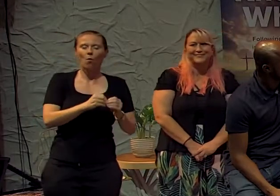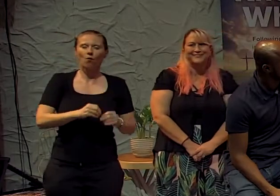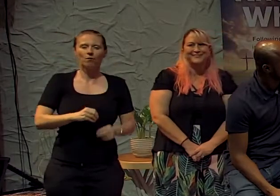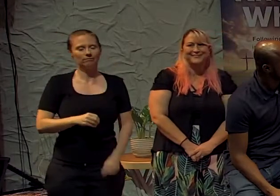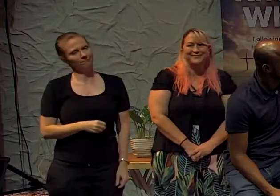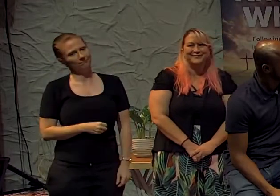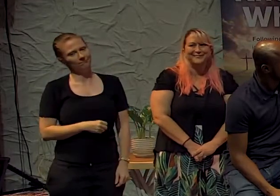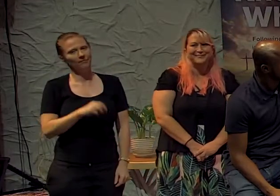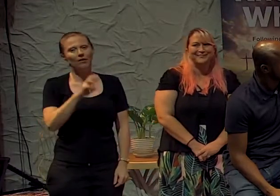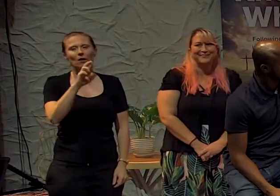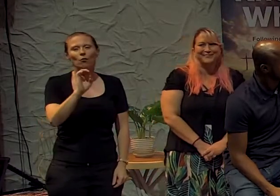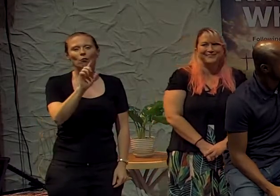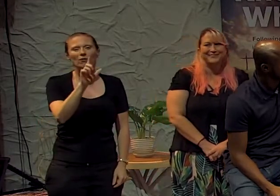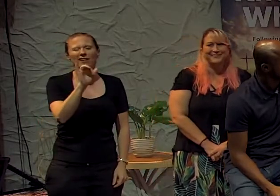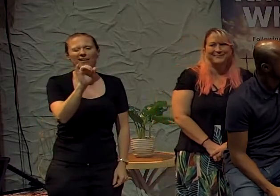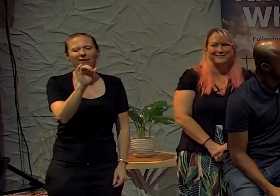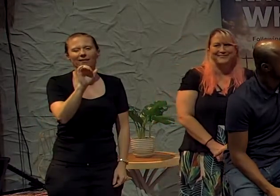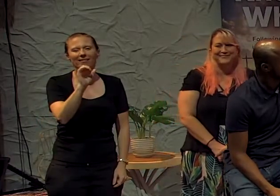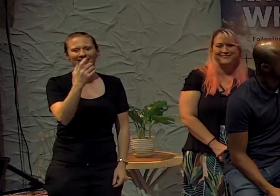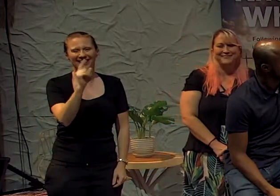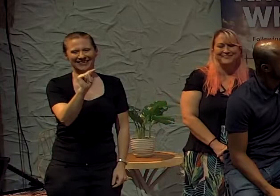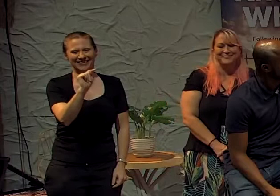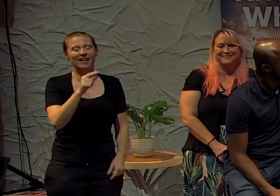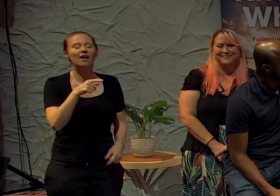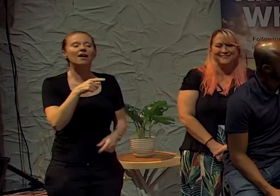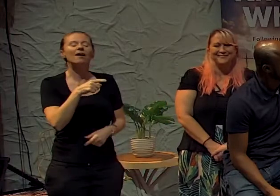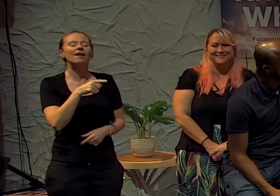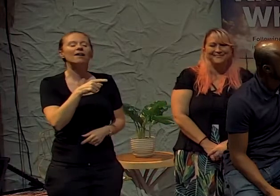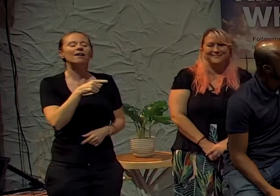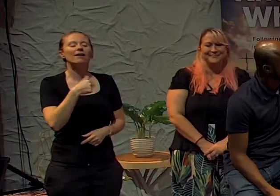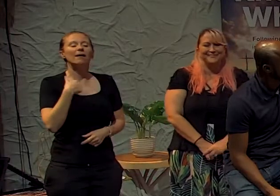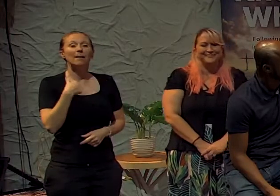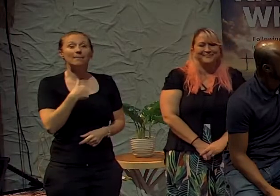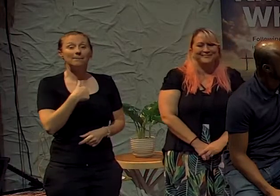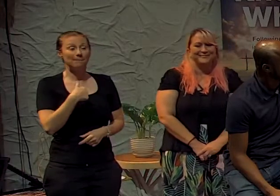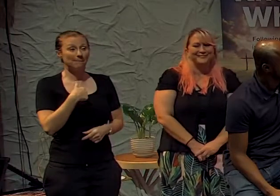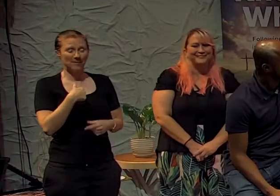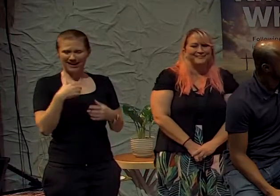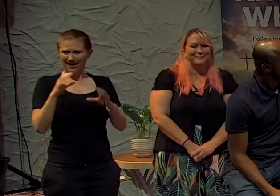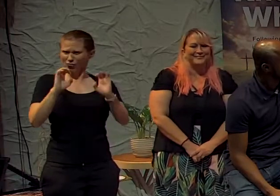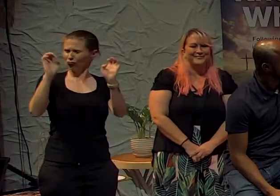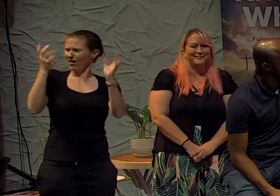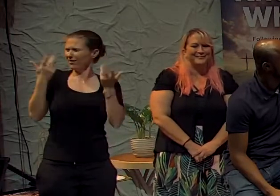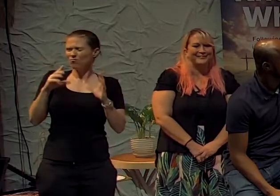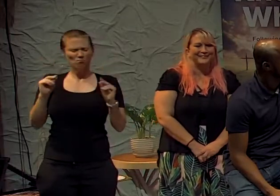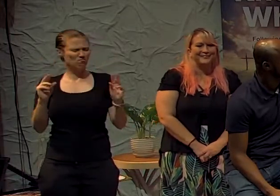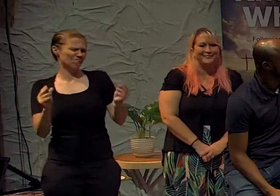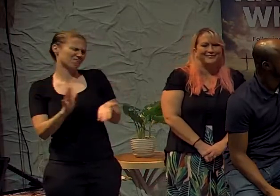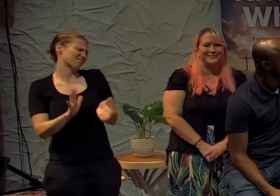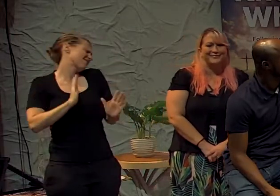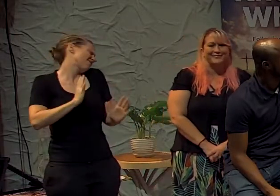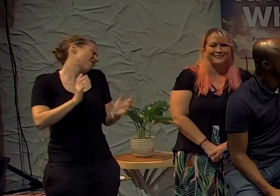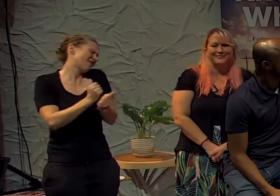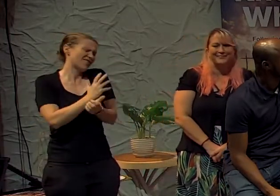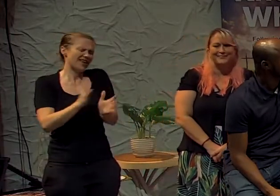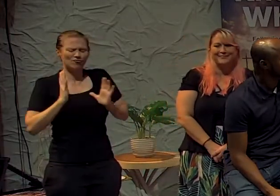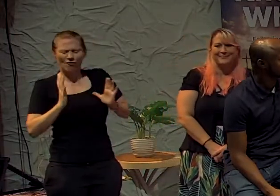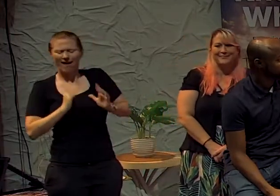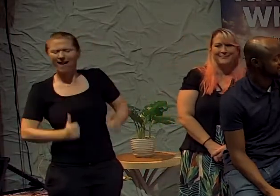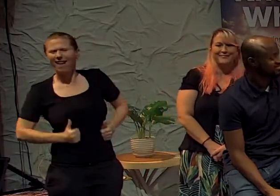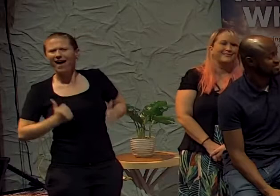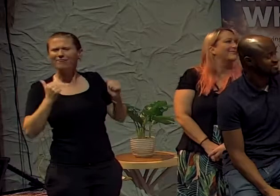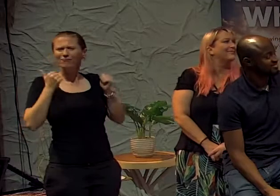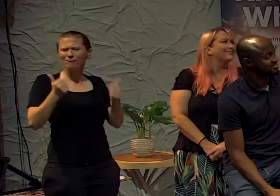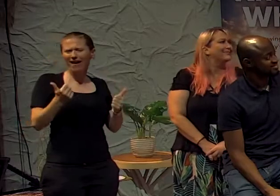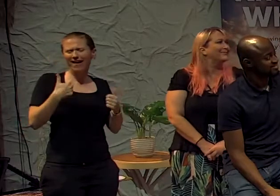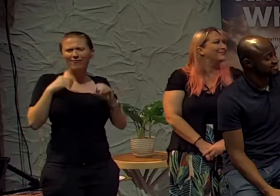And so me talking about things that went wrong, crises, come on, what crises? Life's great. What's